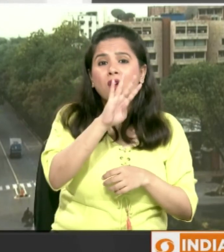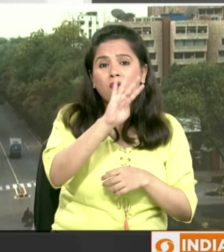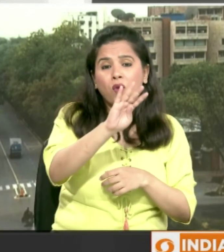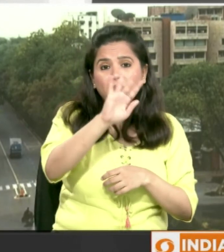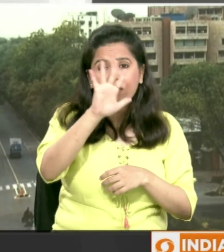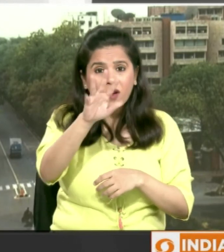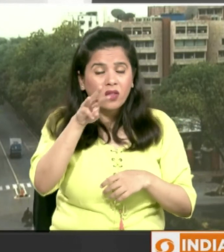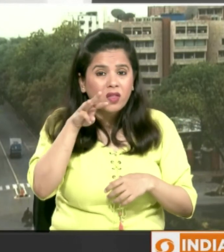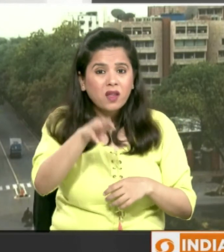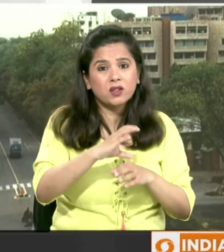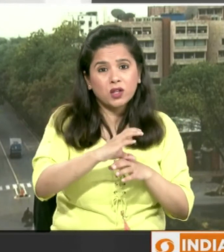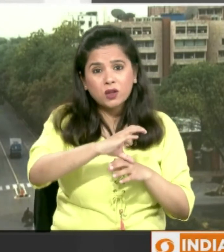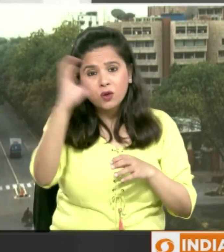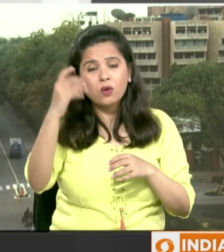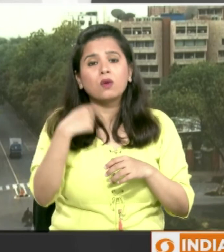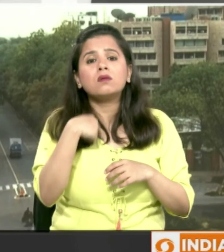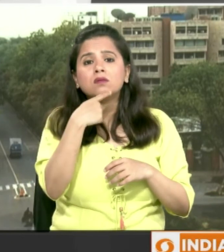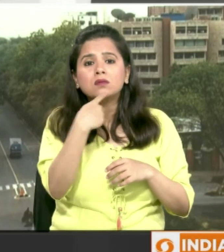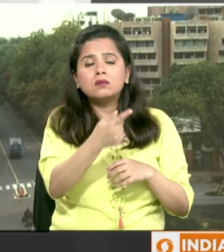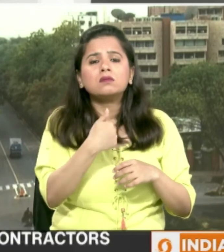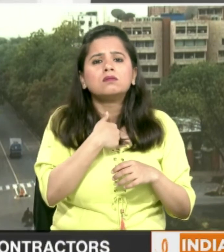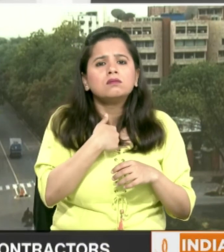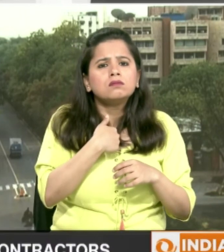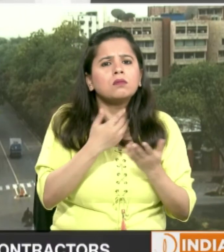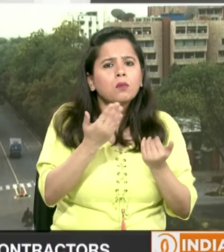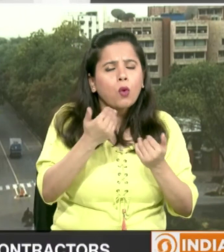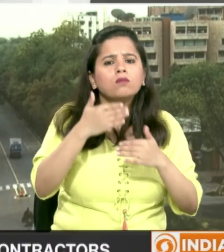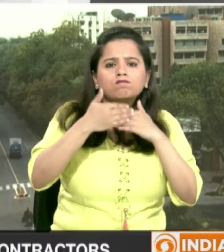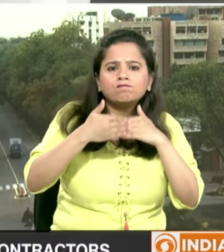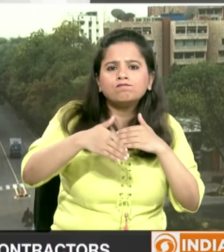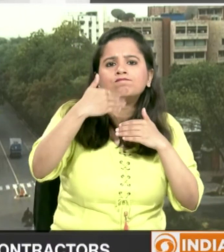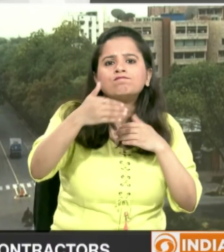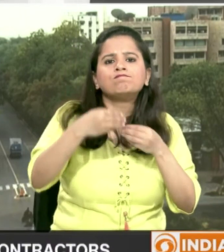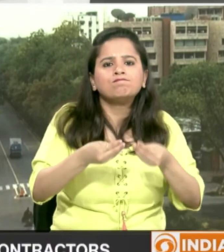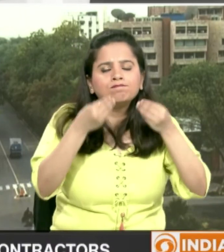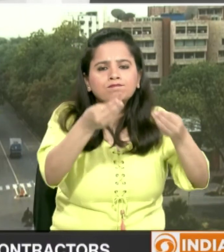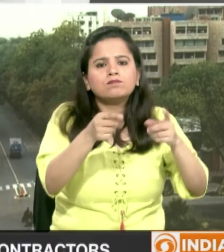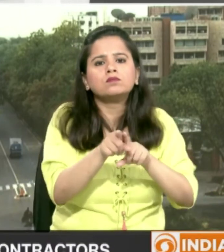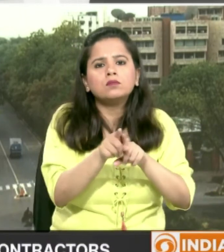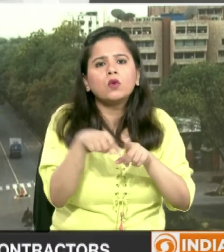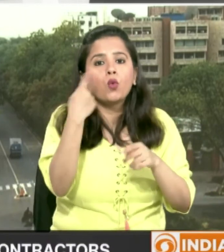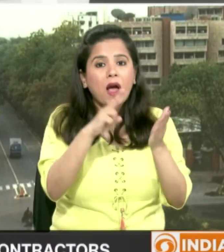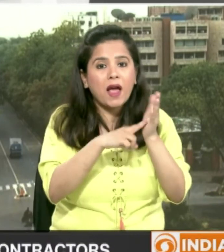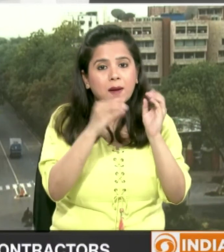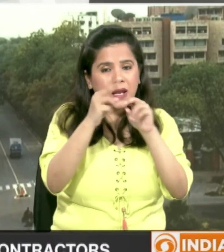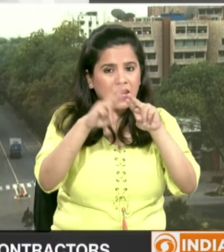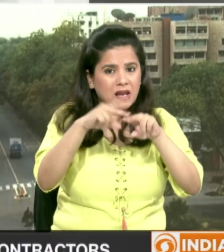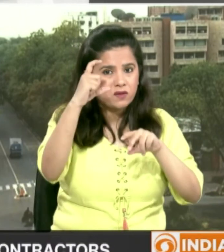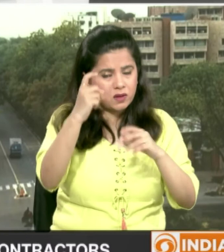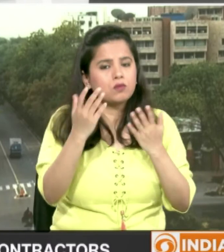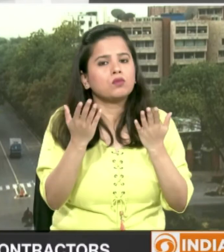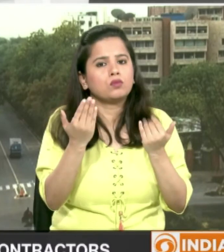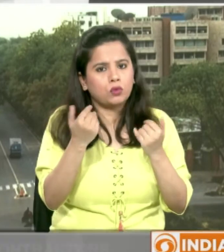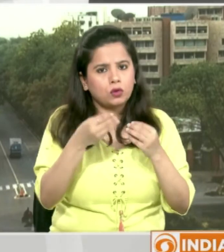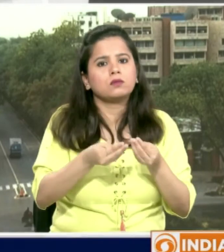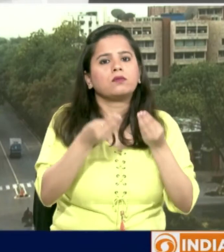45,000 crore liquidity infusion through a partial credit guarantee scheme for the NBFCs in particular.